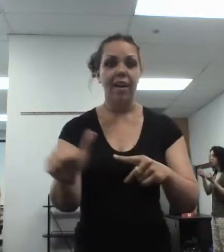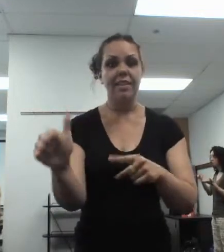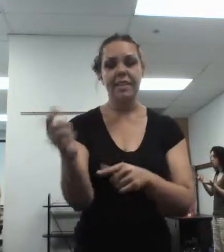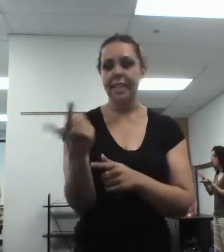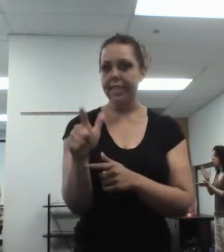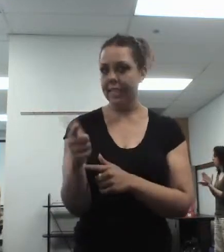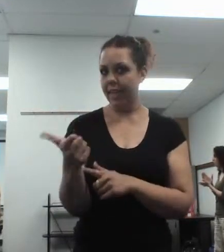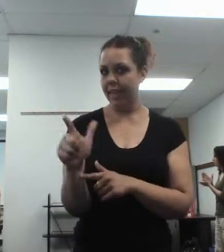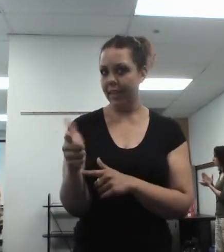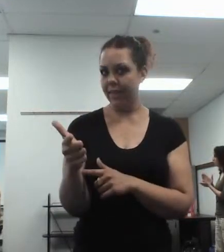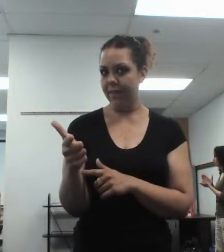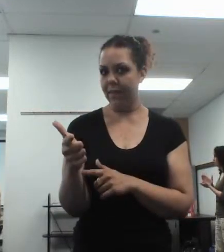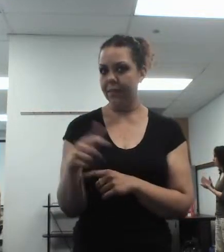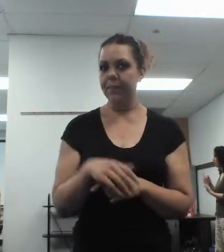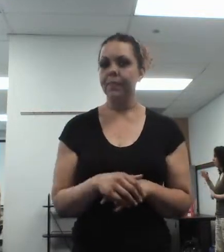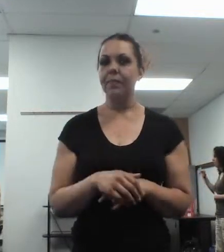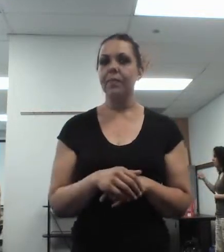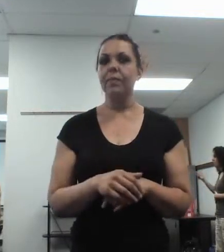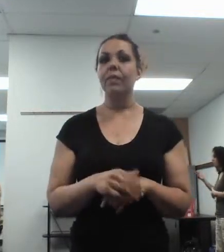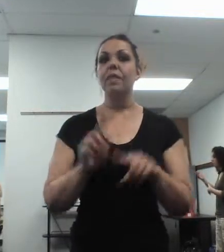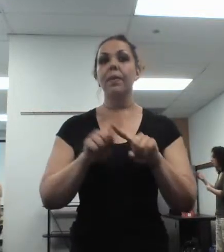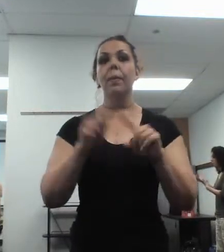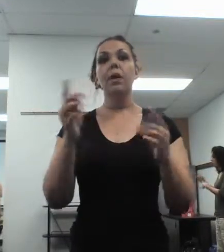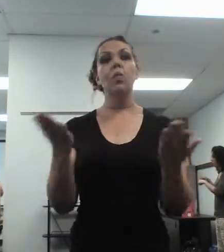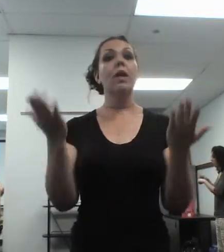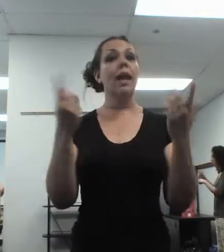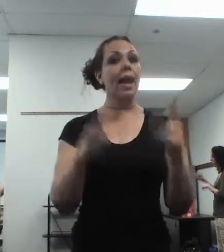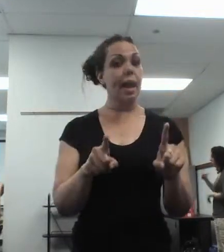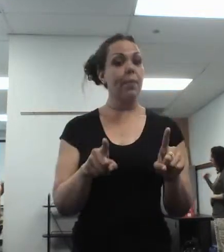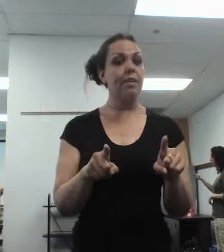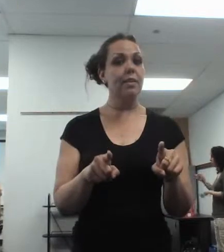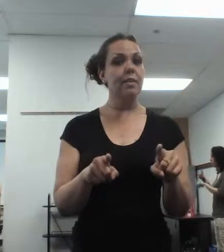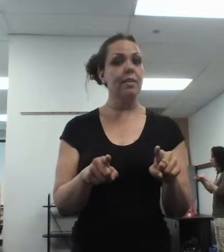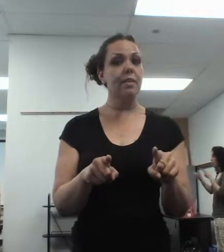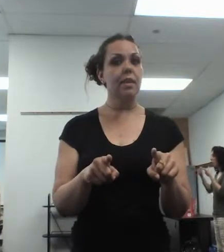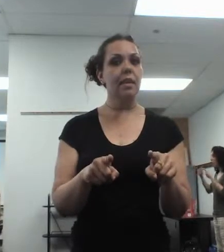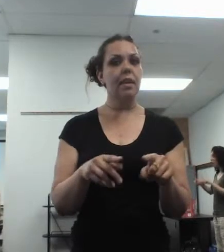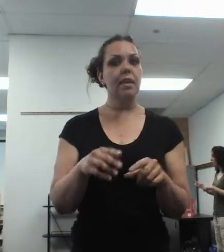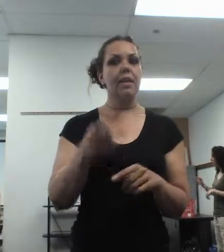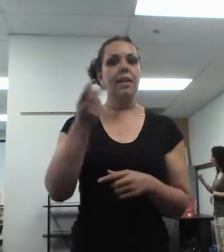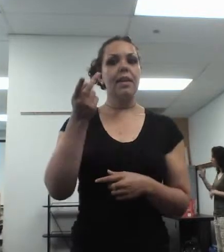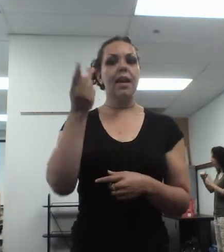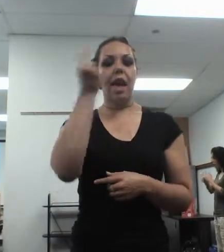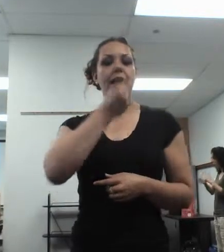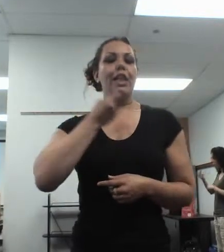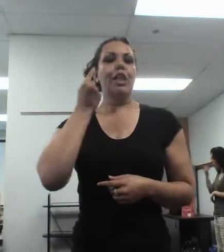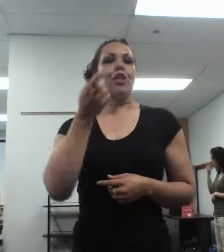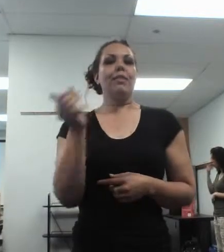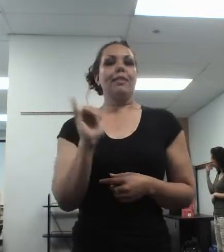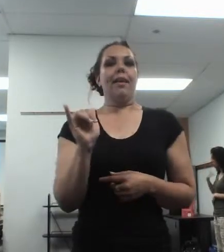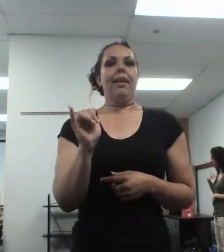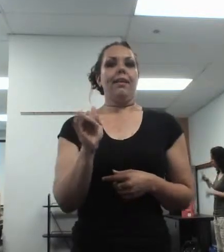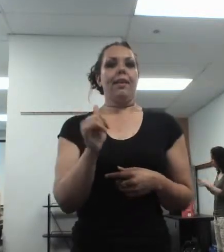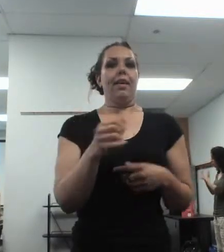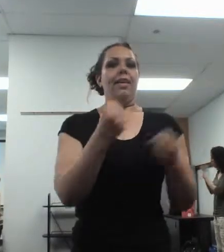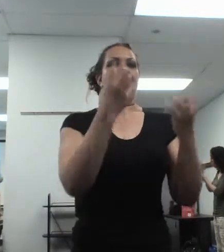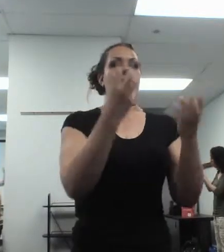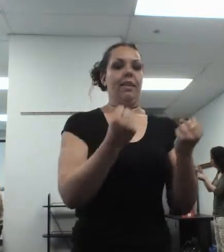consecutive. But what happens is, it looks like here's a sentence, here's a sentence, here's a sentence. And we know that it all